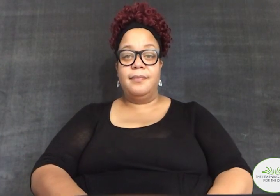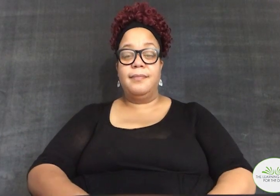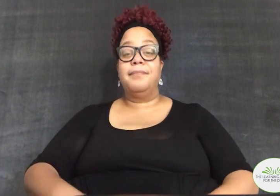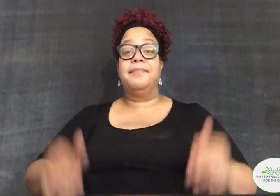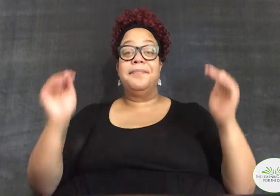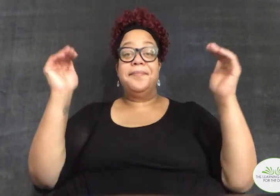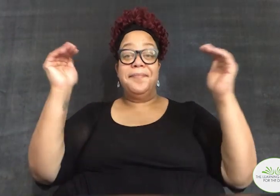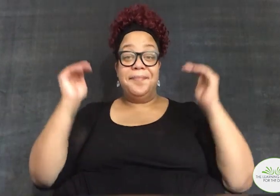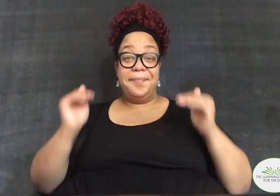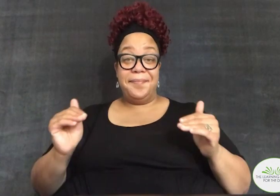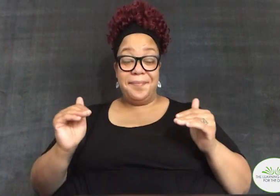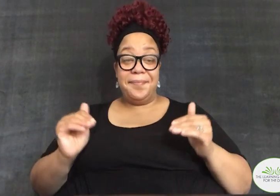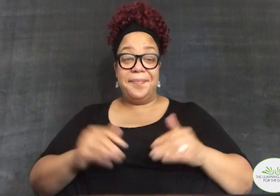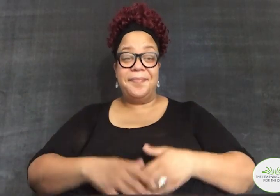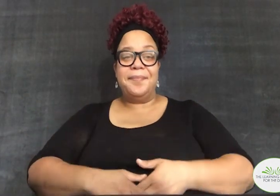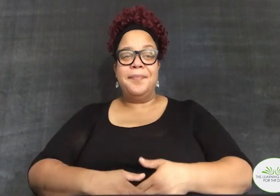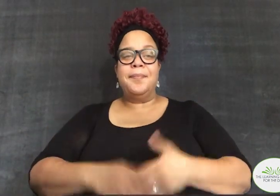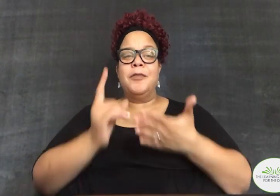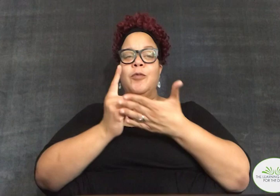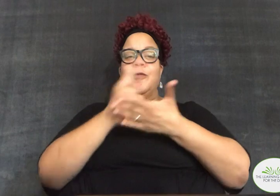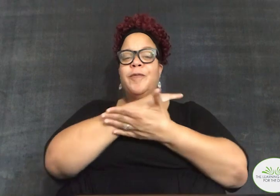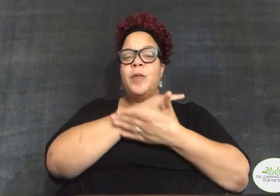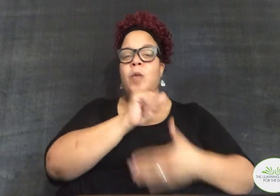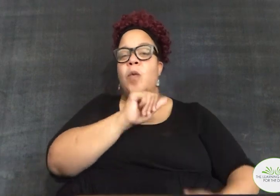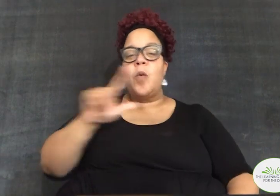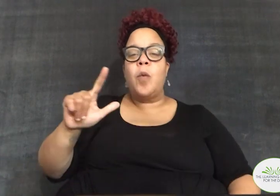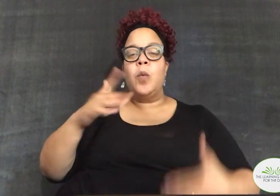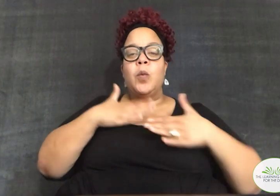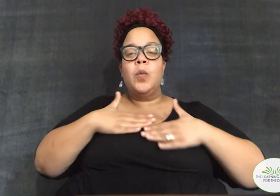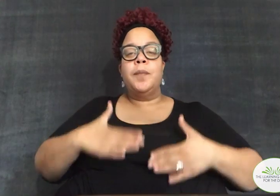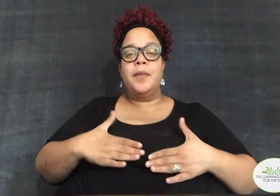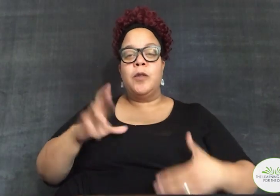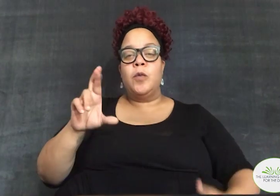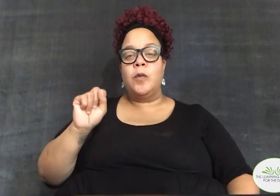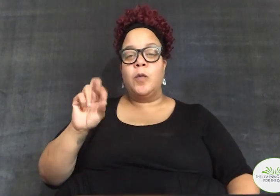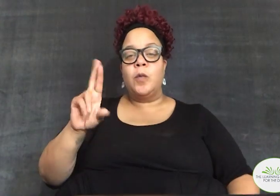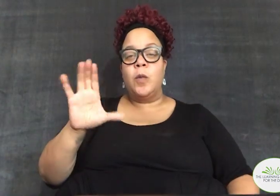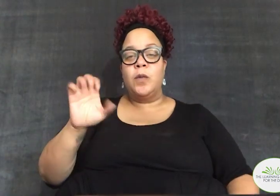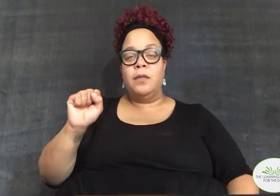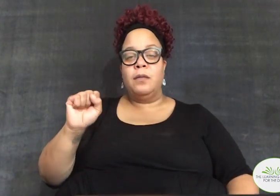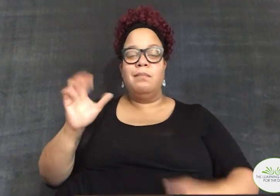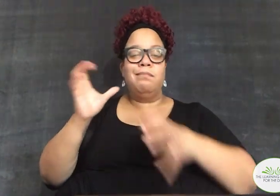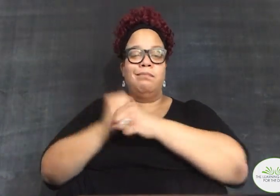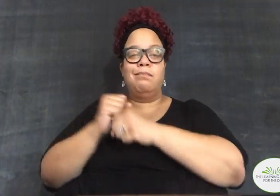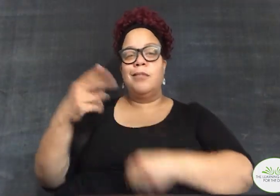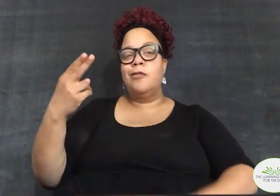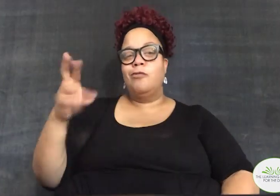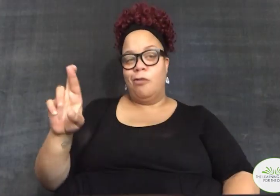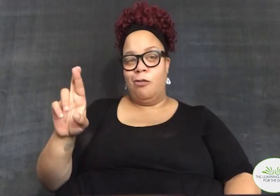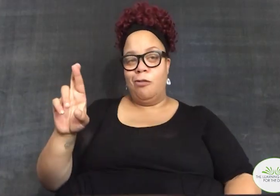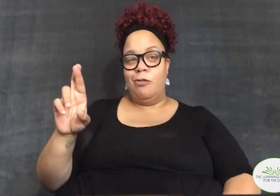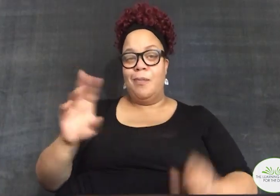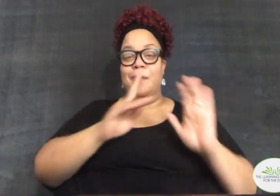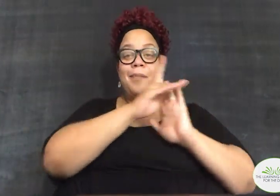reading or watching to support their efforts to identify ways to improve racial equity at